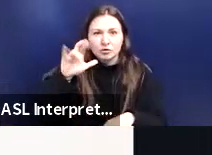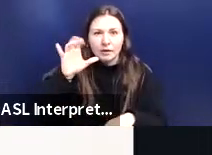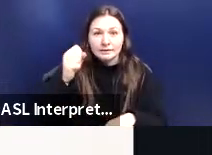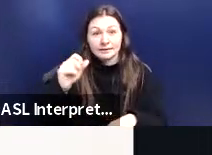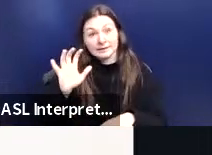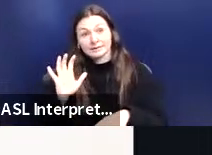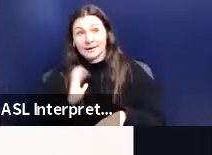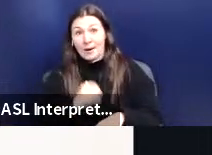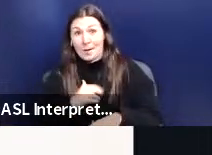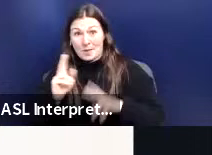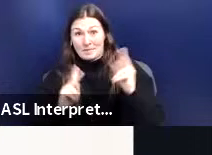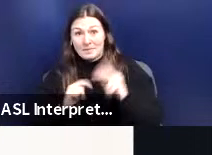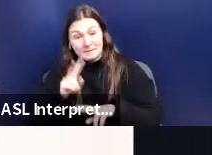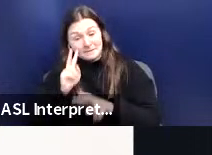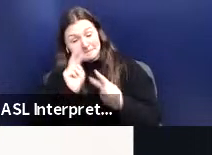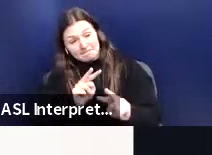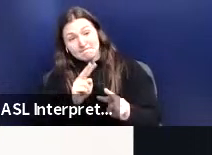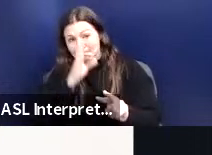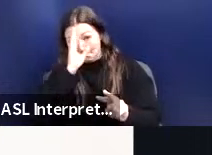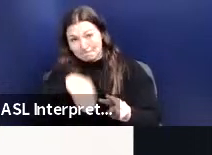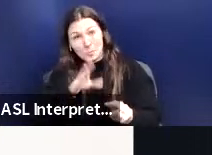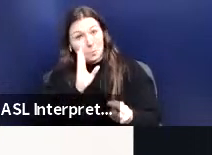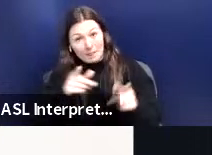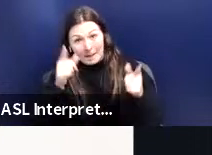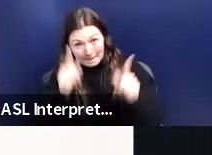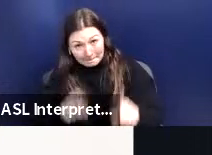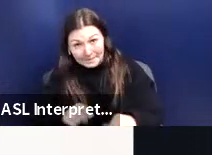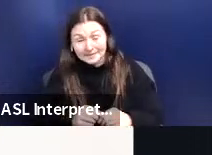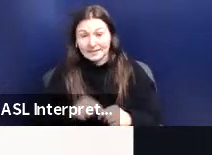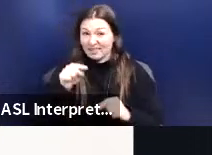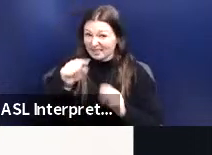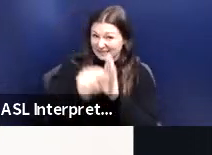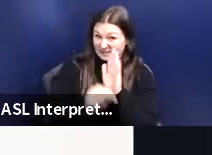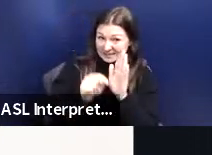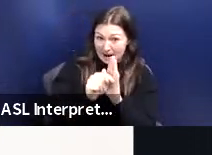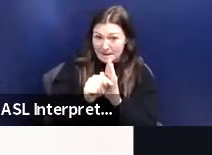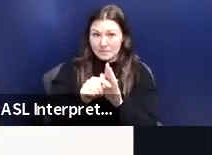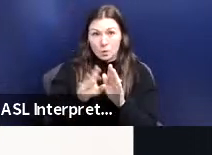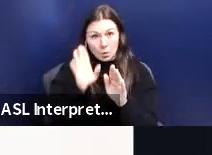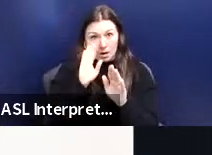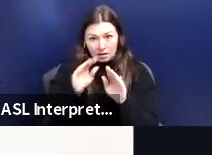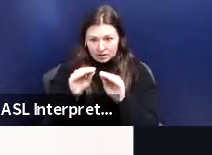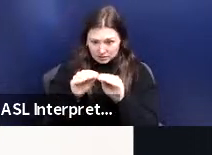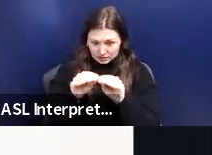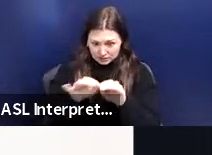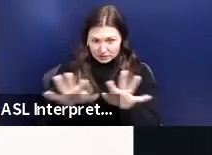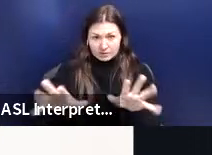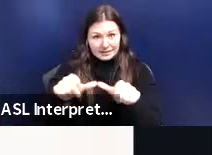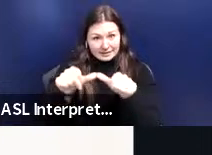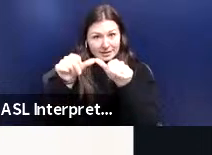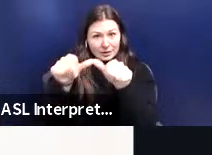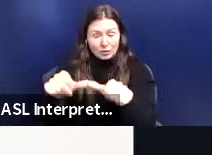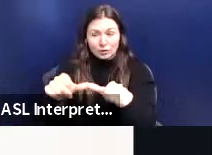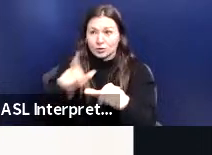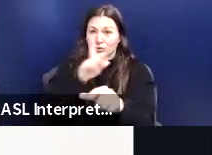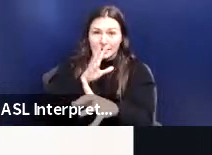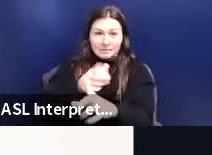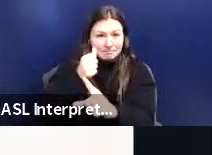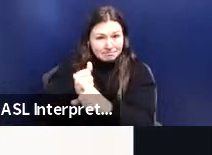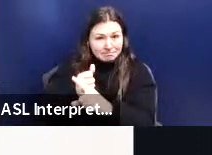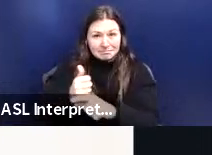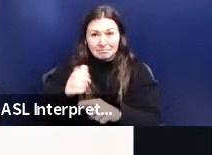generations. We know that these times will continue to disproportionately impact the lives of